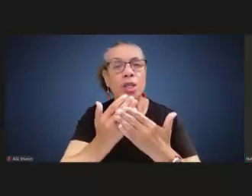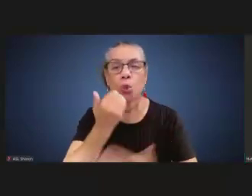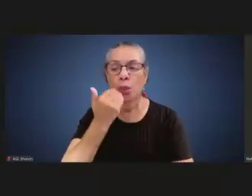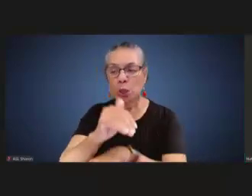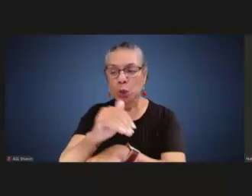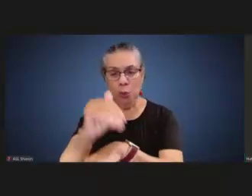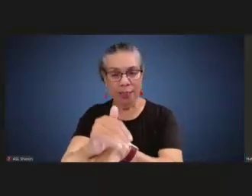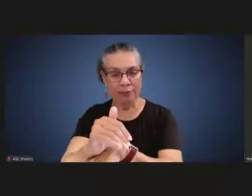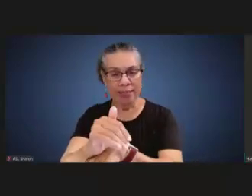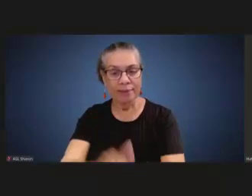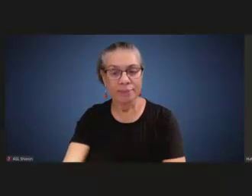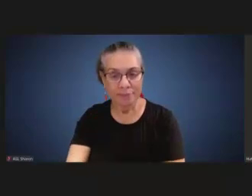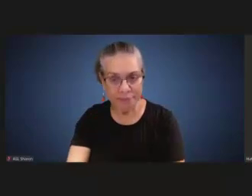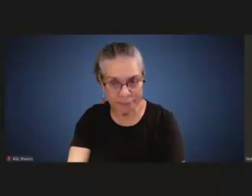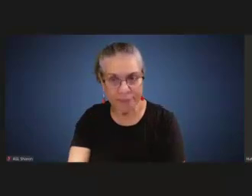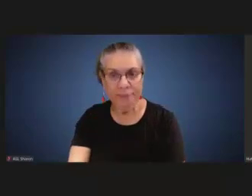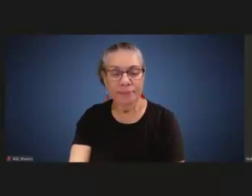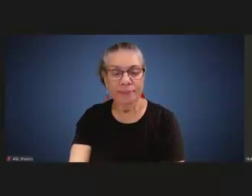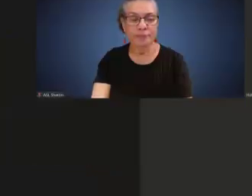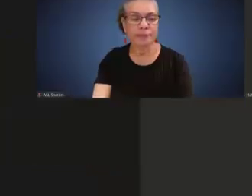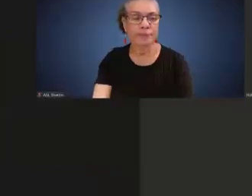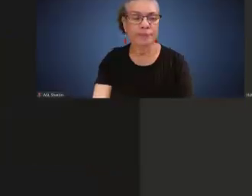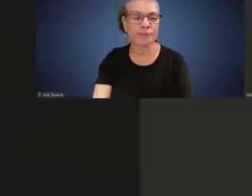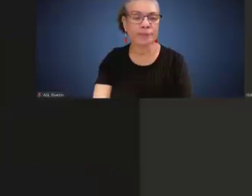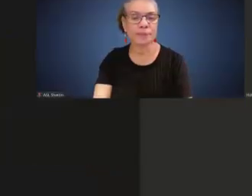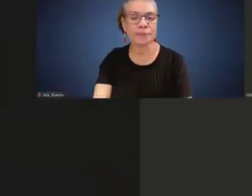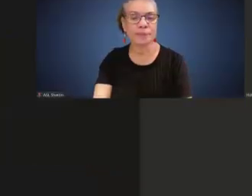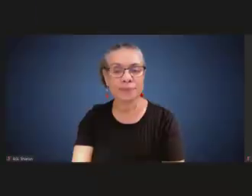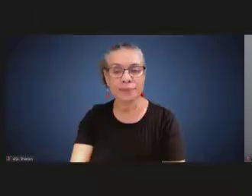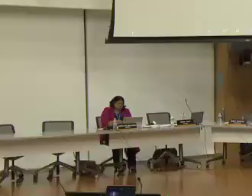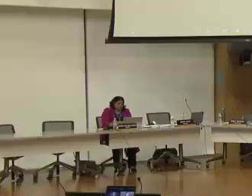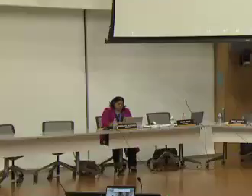you. Next speaker is Mike Heischman.